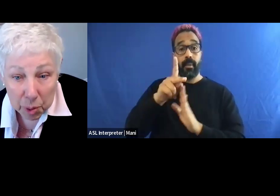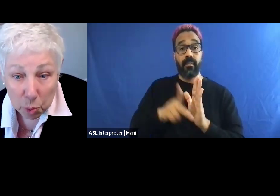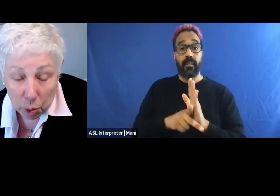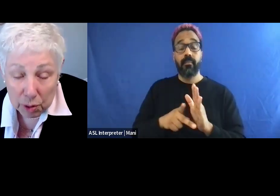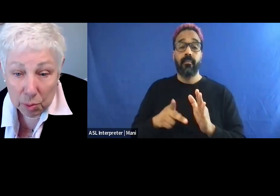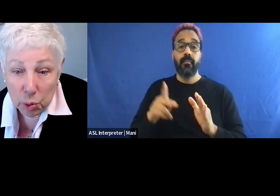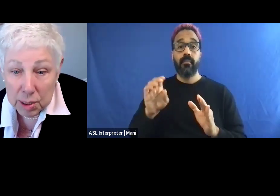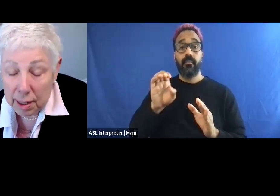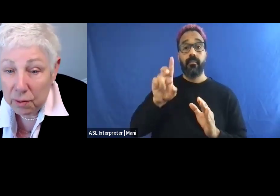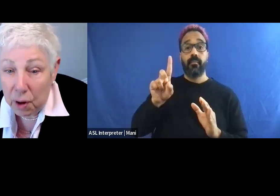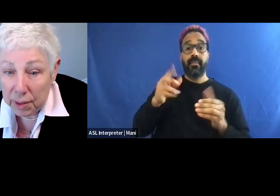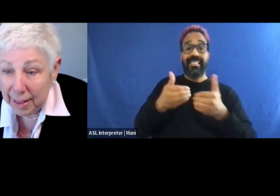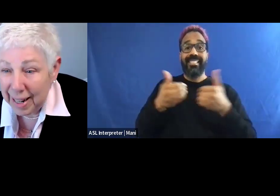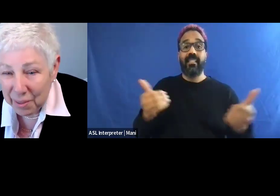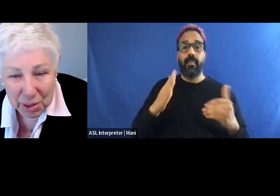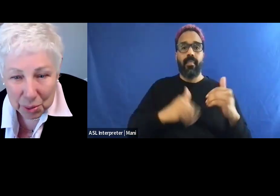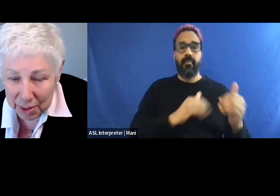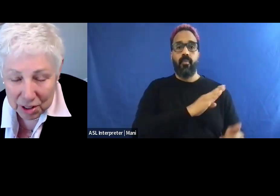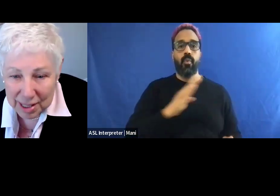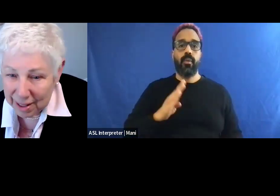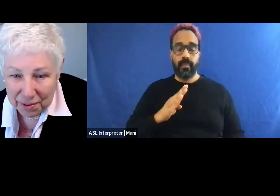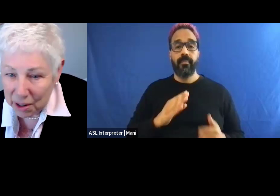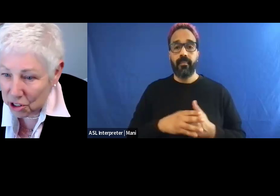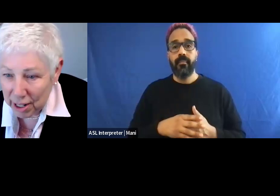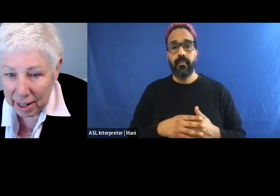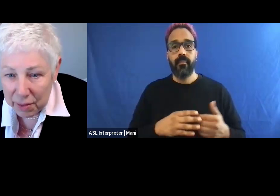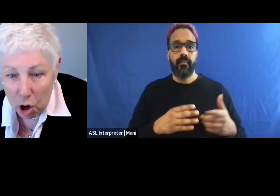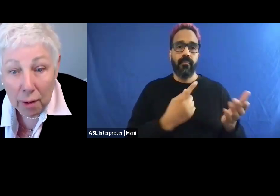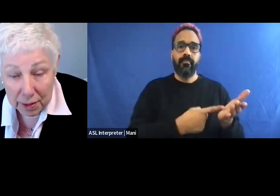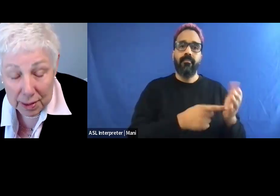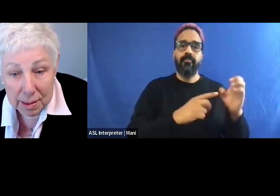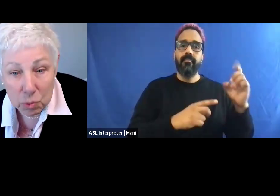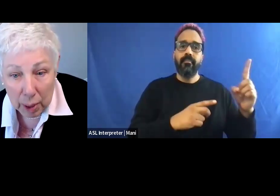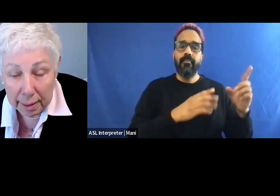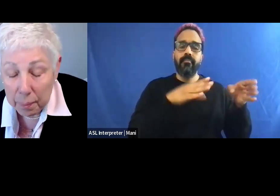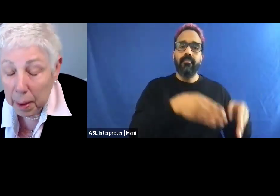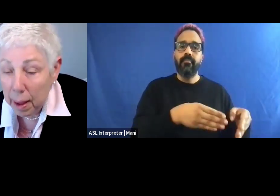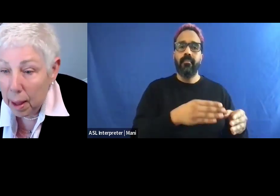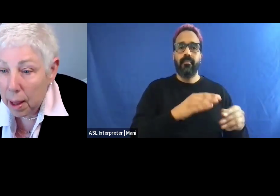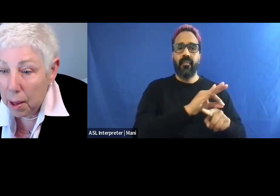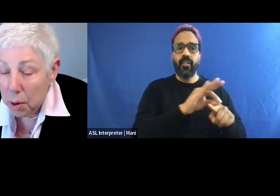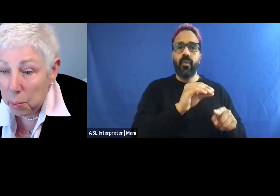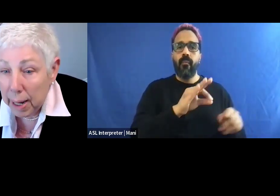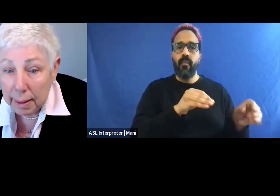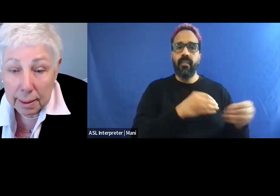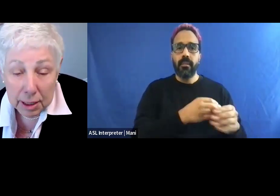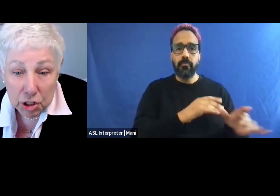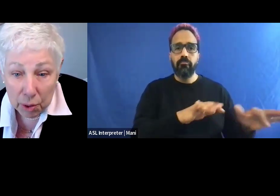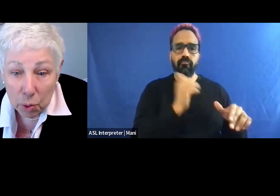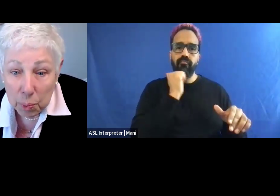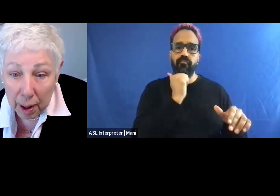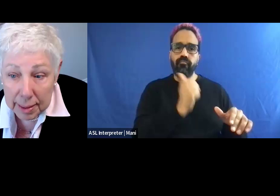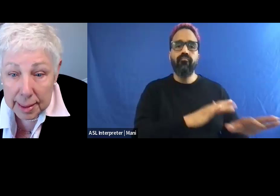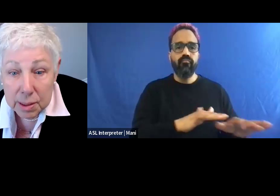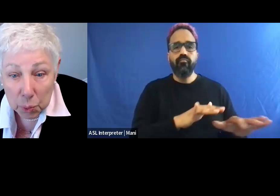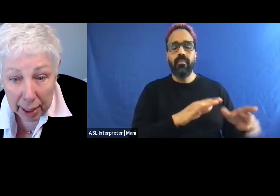separate from the board, that the board's not involved in, that have to do with just the functioning of the office, right? But the